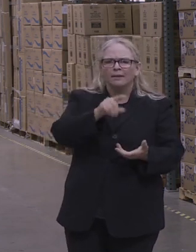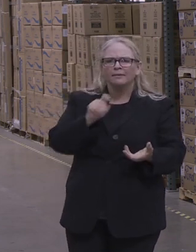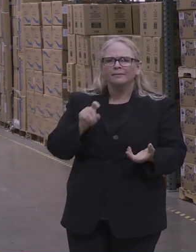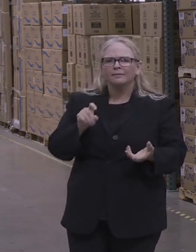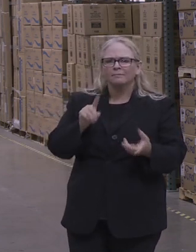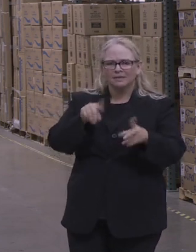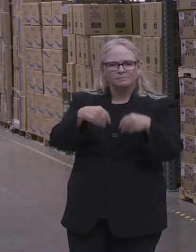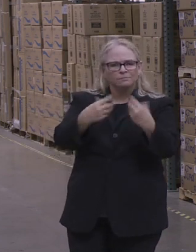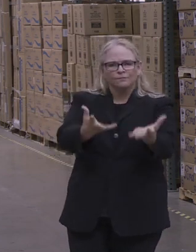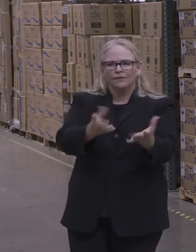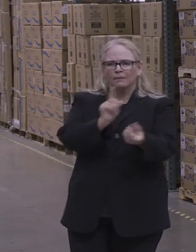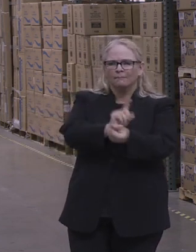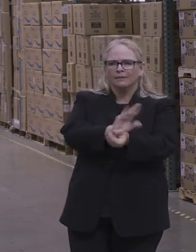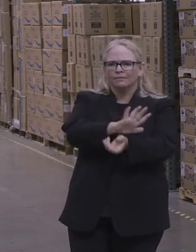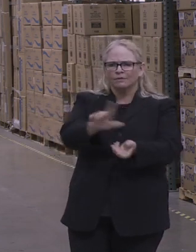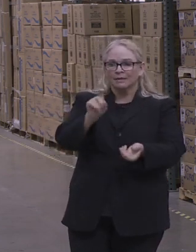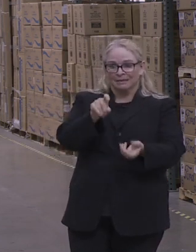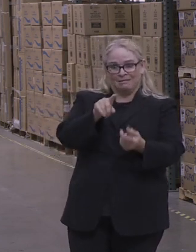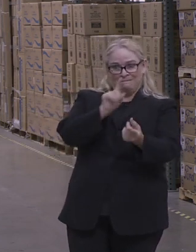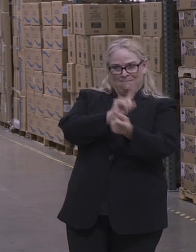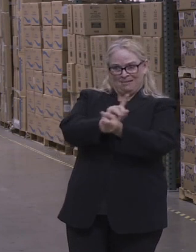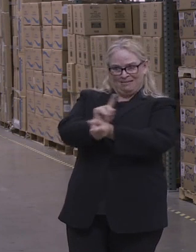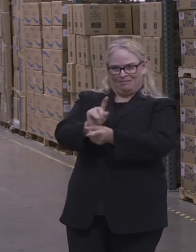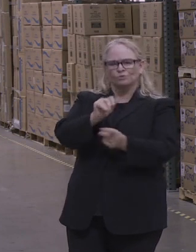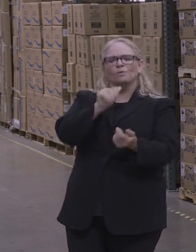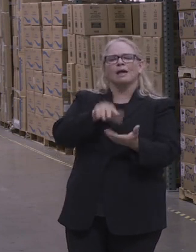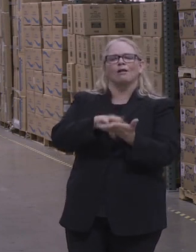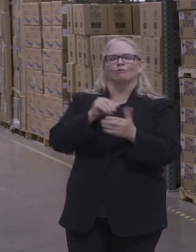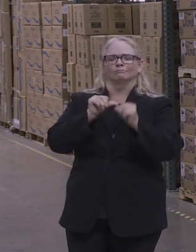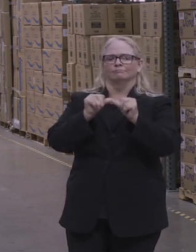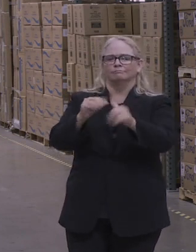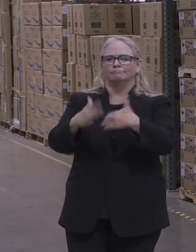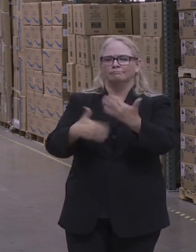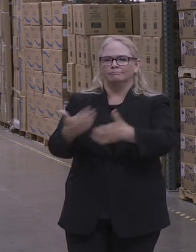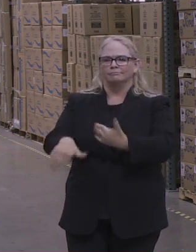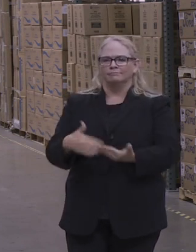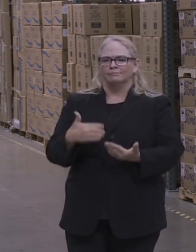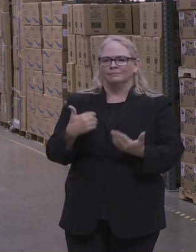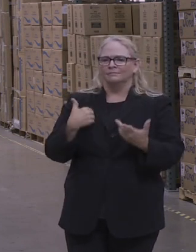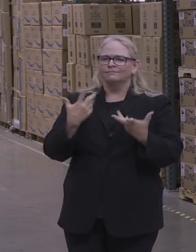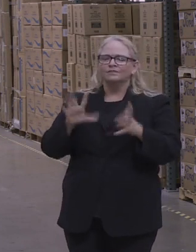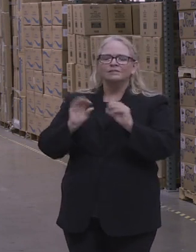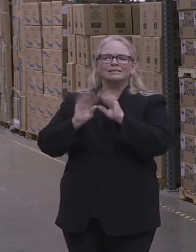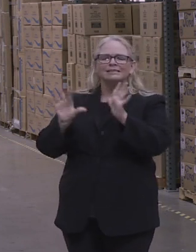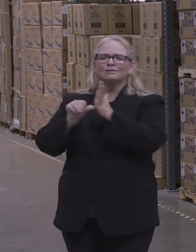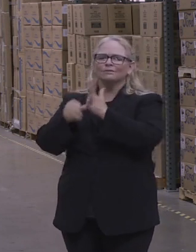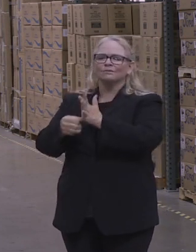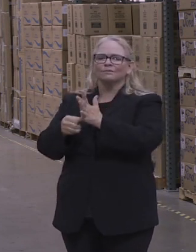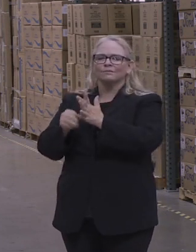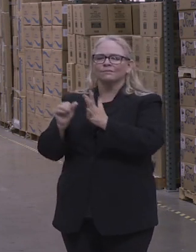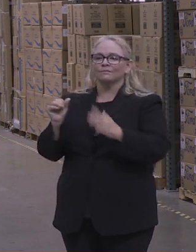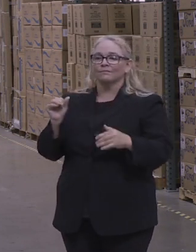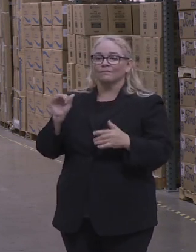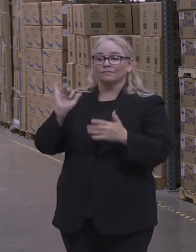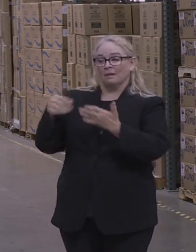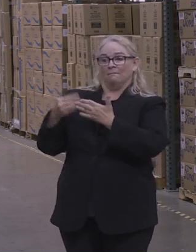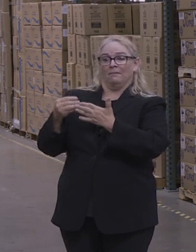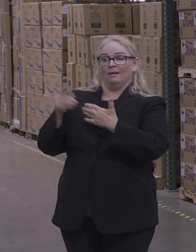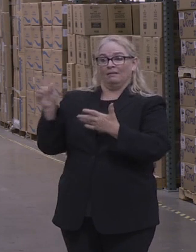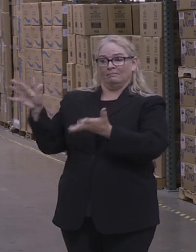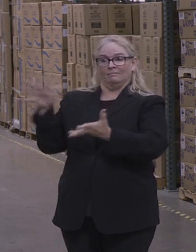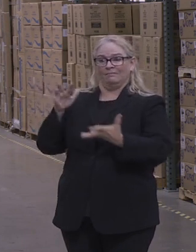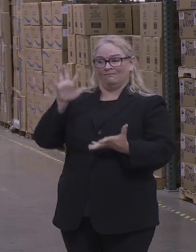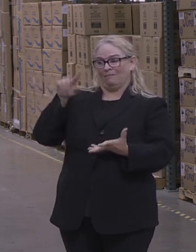so we were very clear in that expectation, provided learning loss money, $5.3